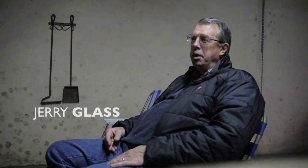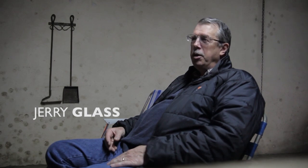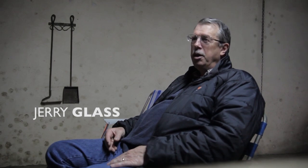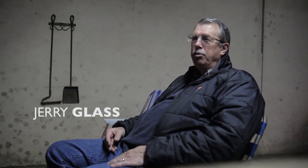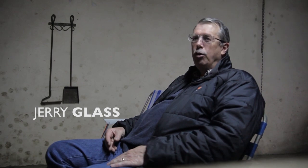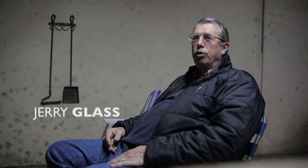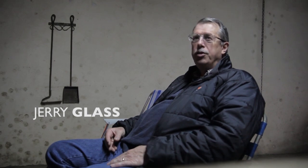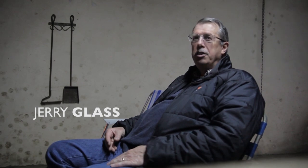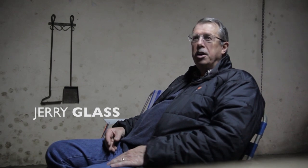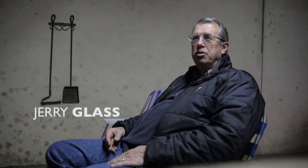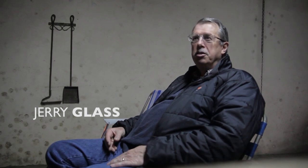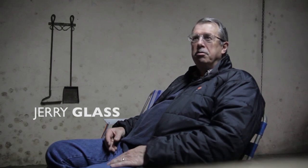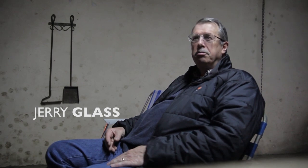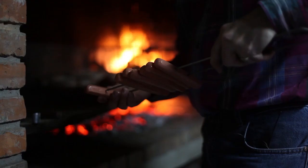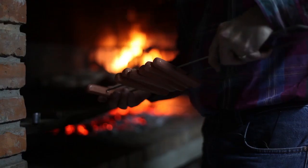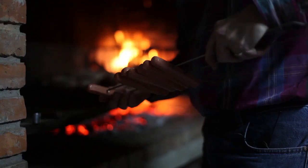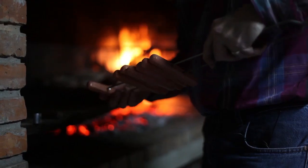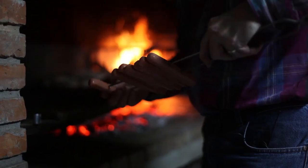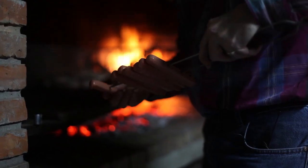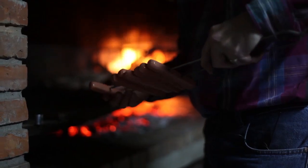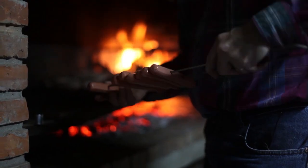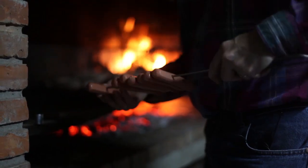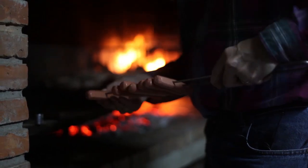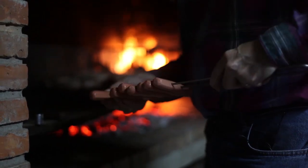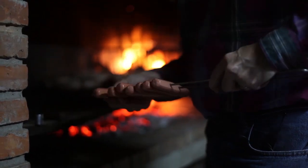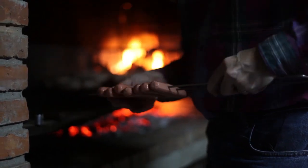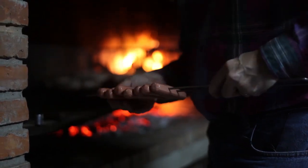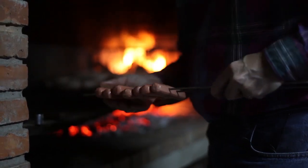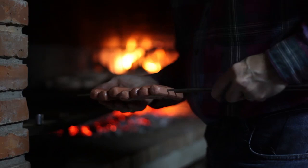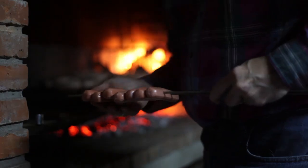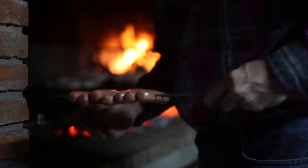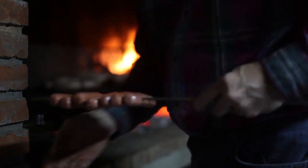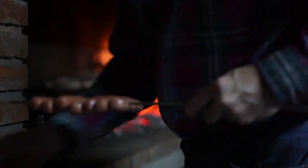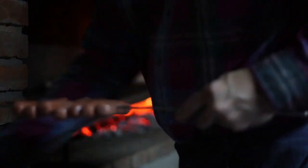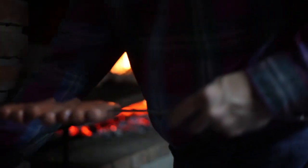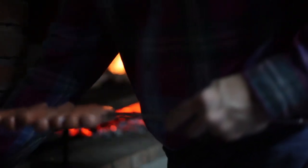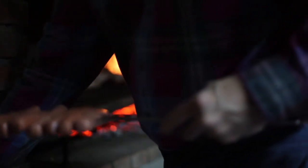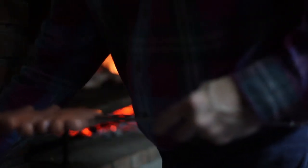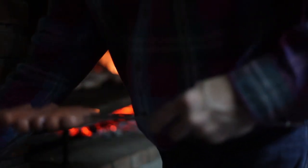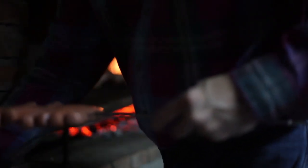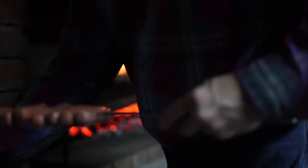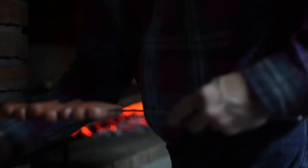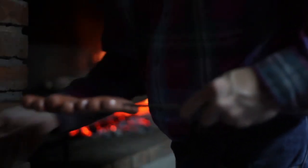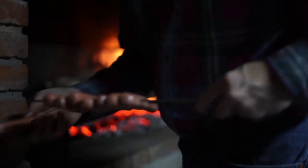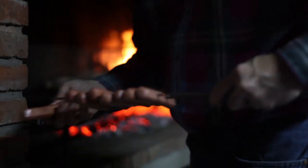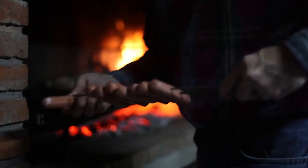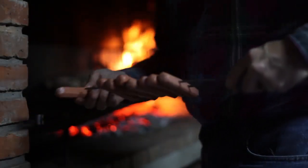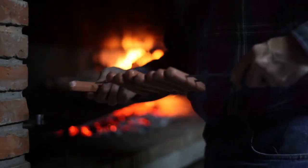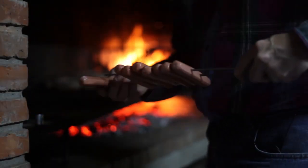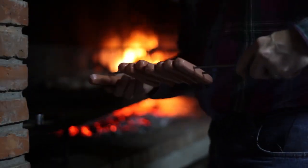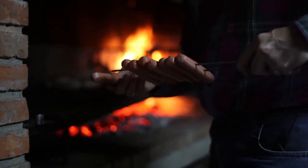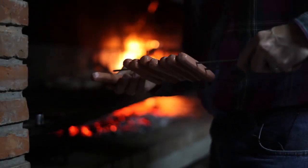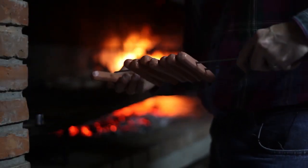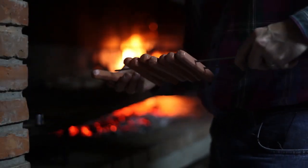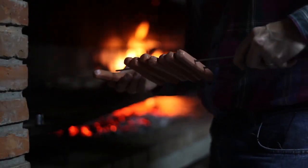maybe 400 or 500. One of our deaconesses said, talking about this deaf evangelist, Jim Sloan, that